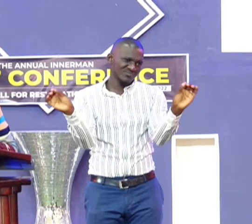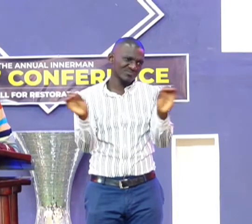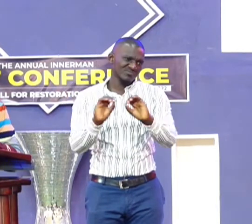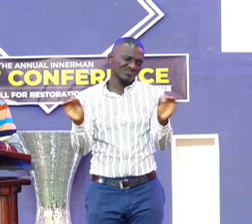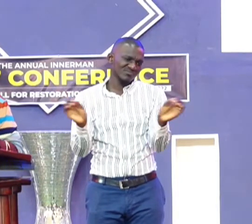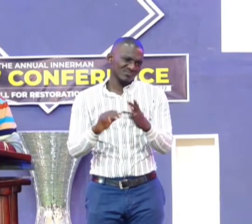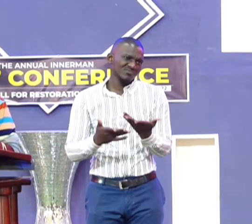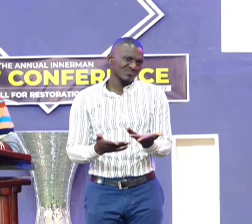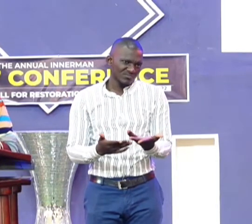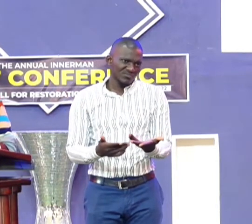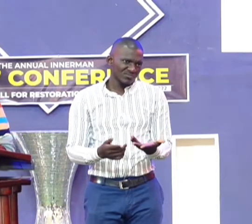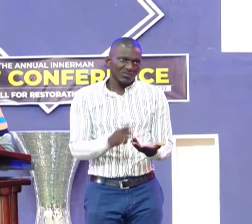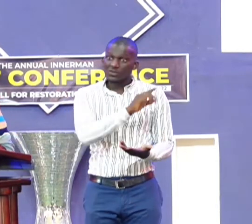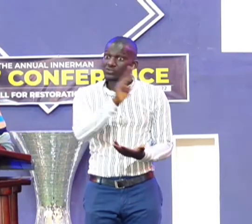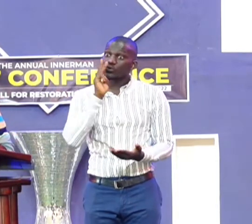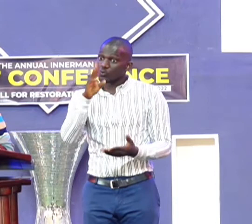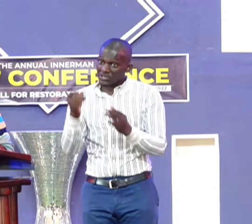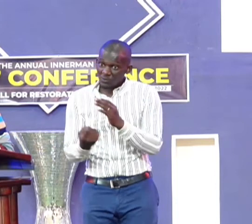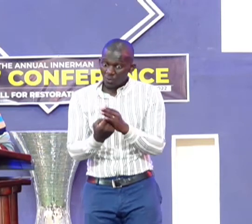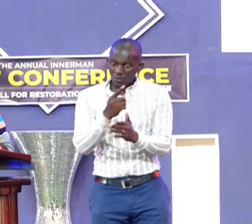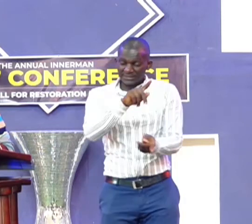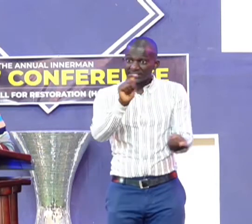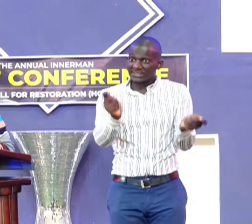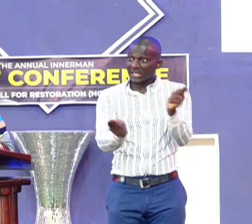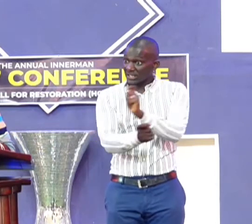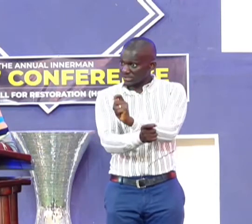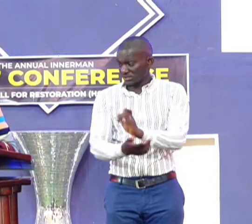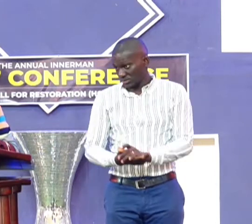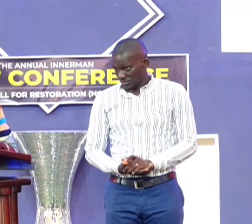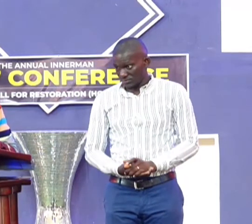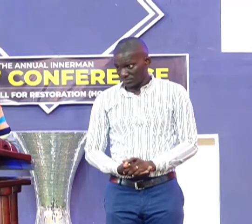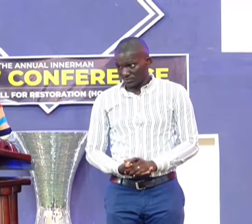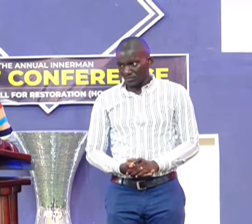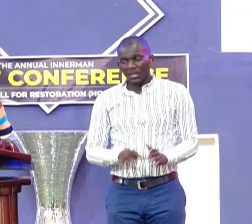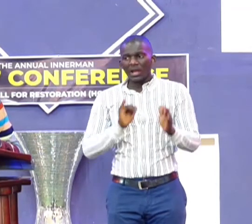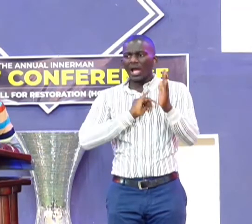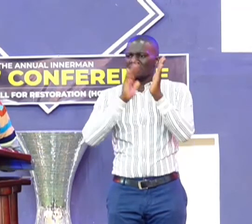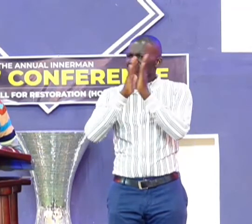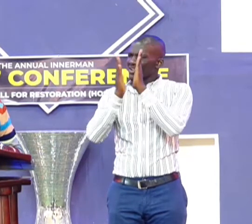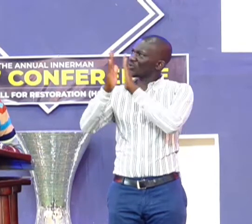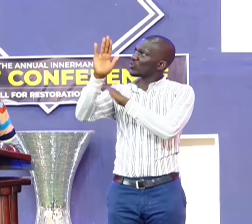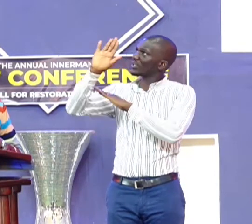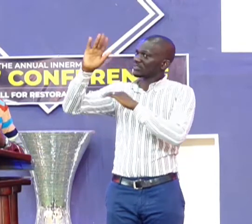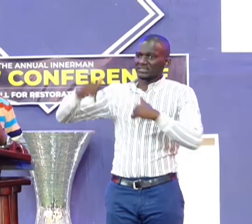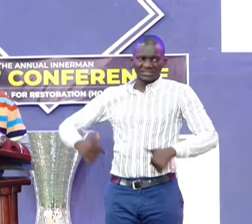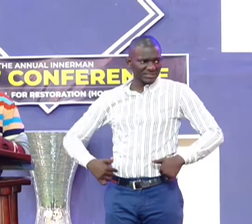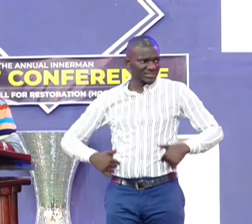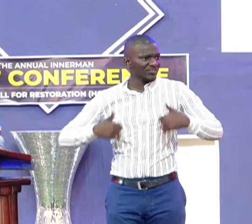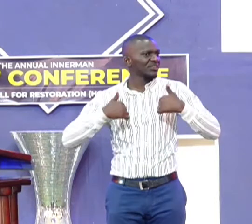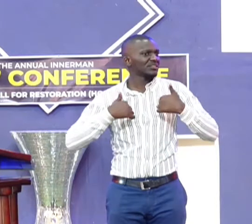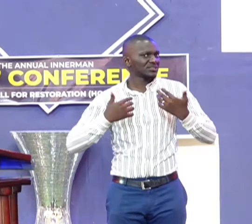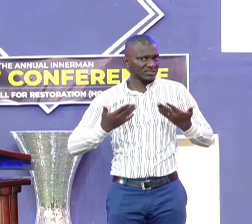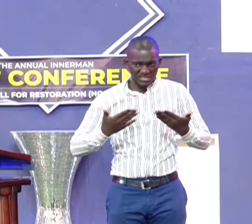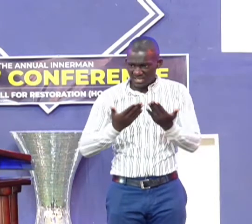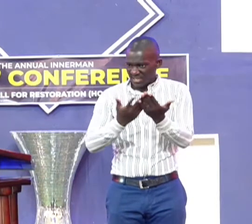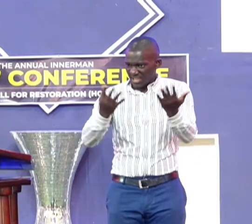die in shame. You're going to cause a difference. I pray as the Lord liveth